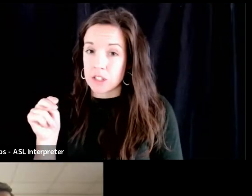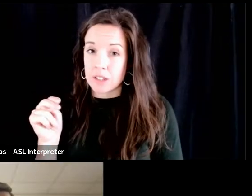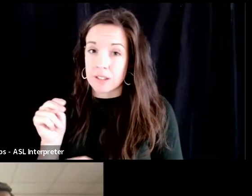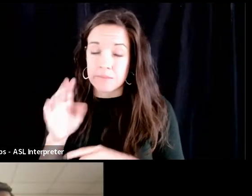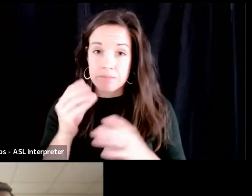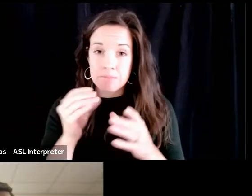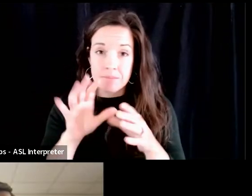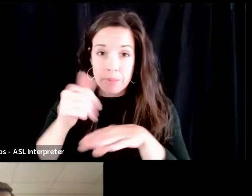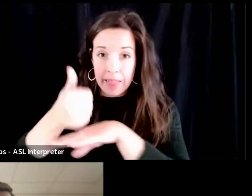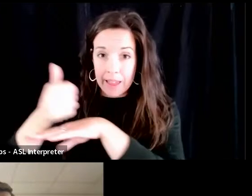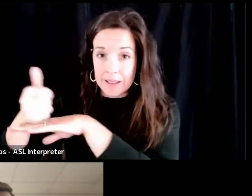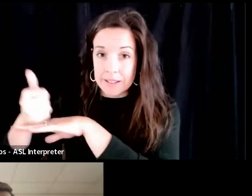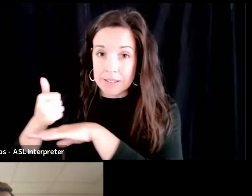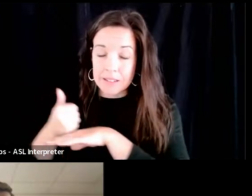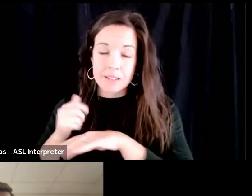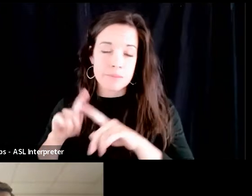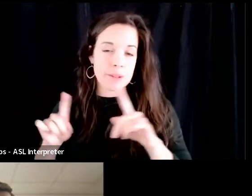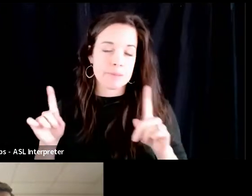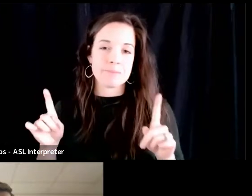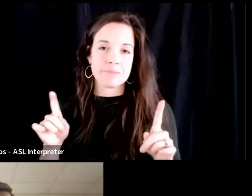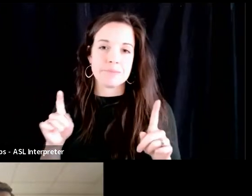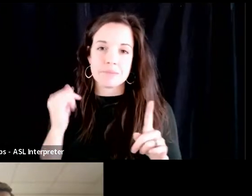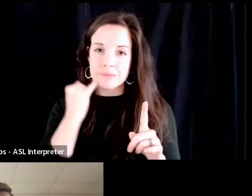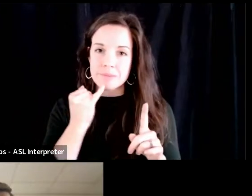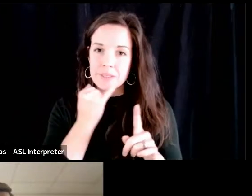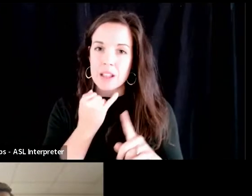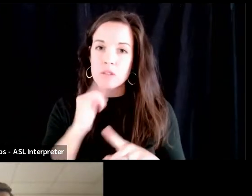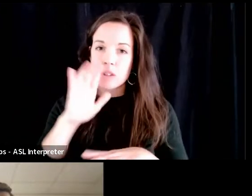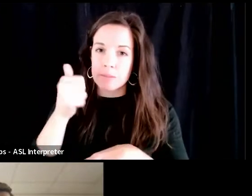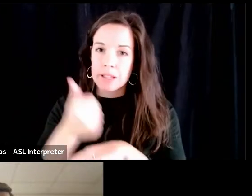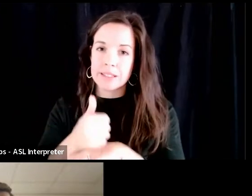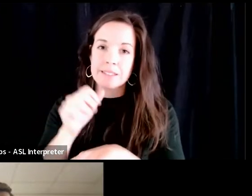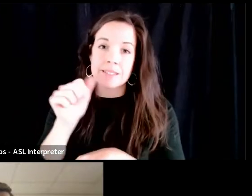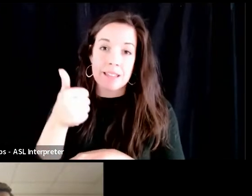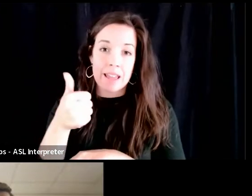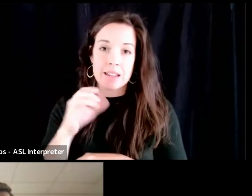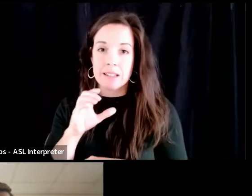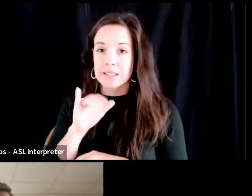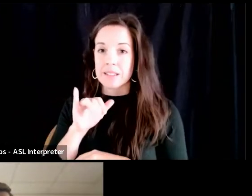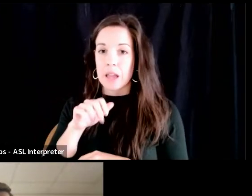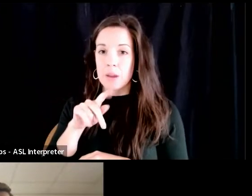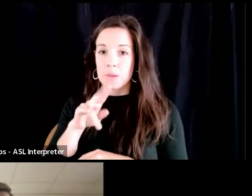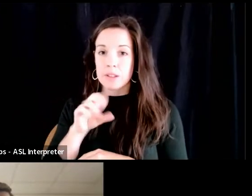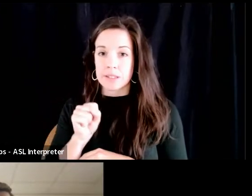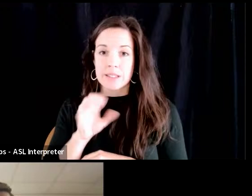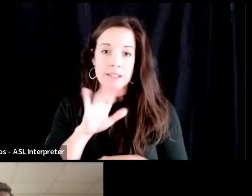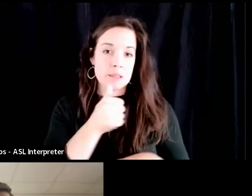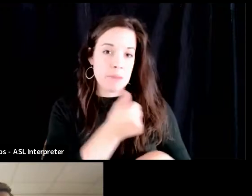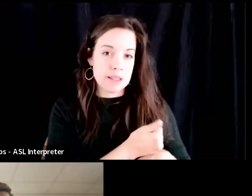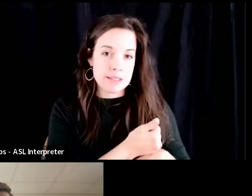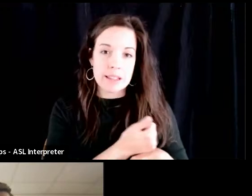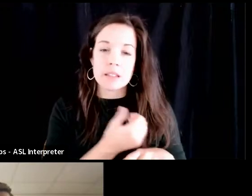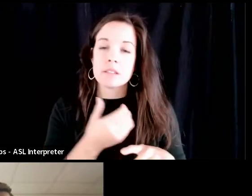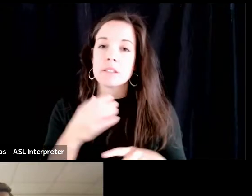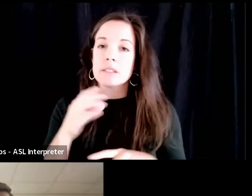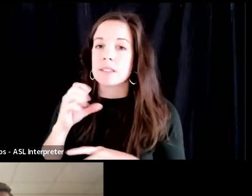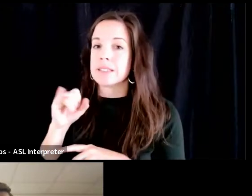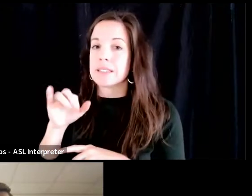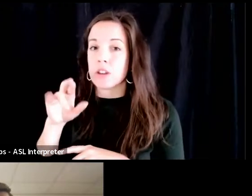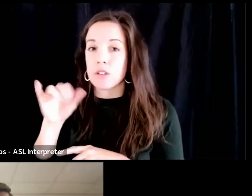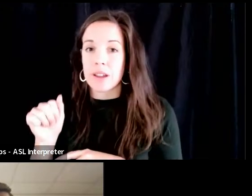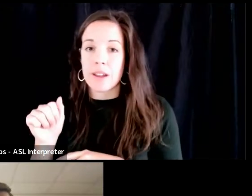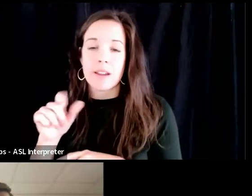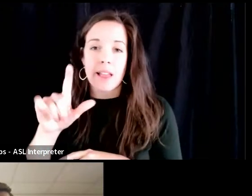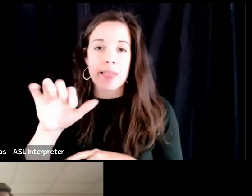issue. But Israel is planning to build 10, and Cyprus is building on its side, and Syria and Lebanon